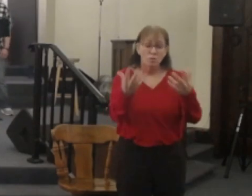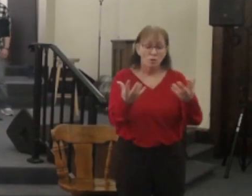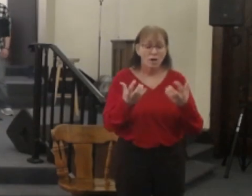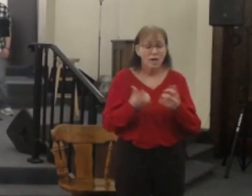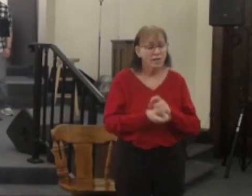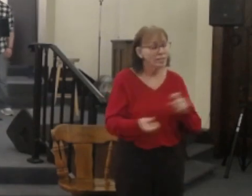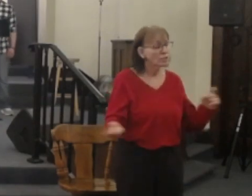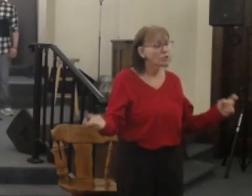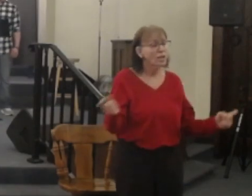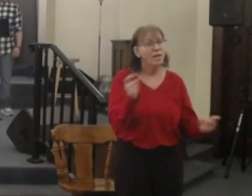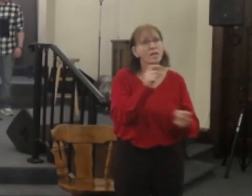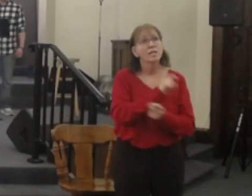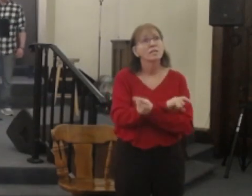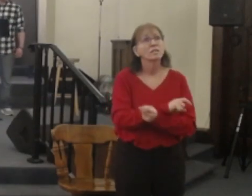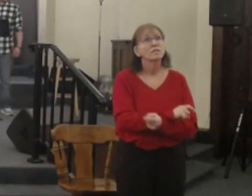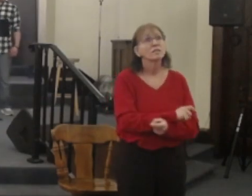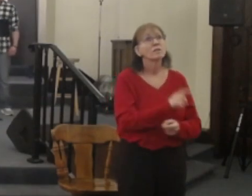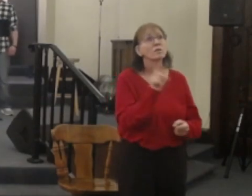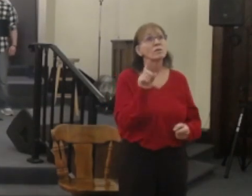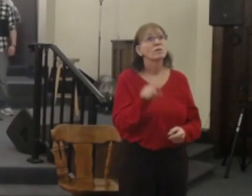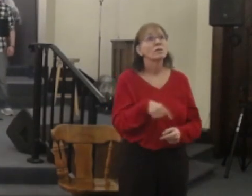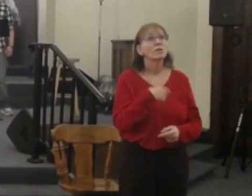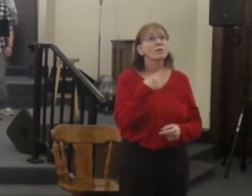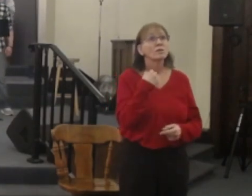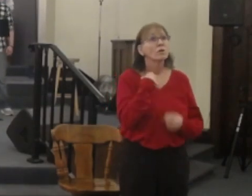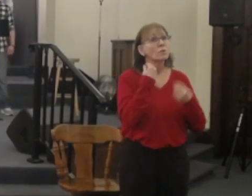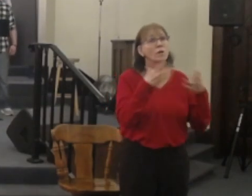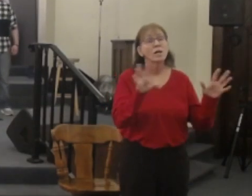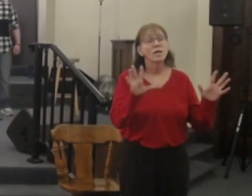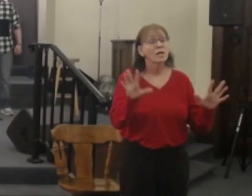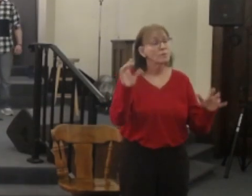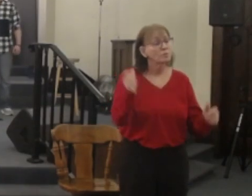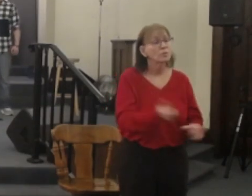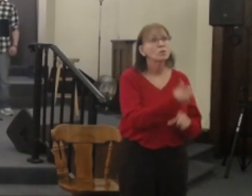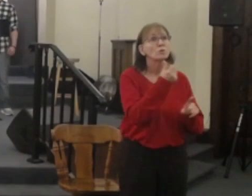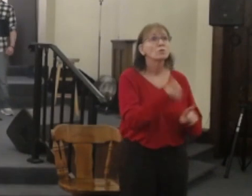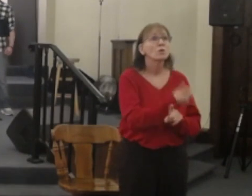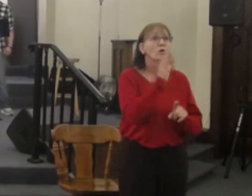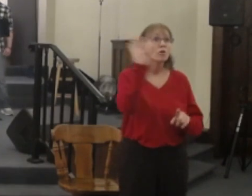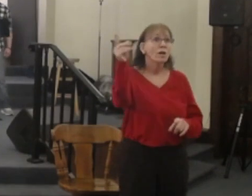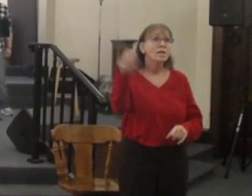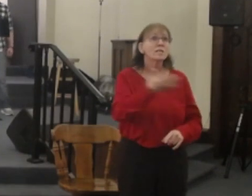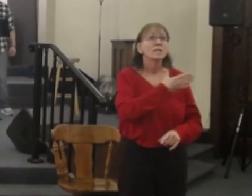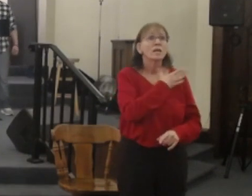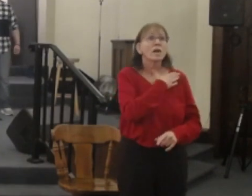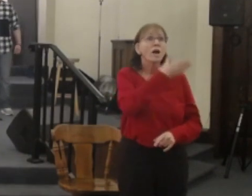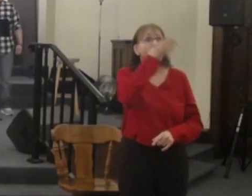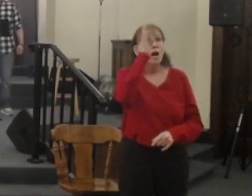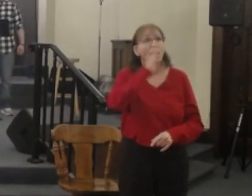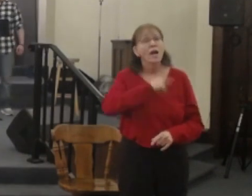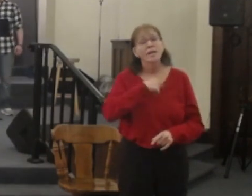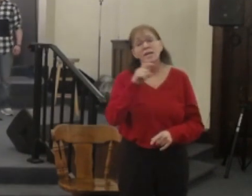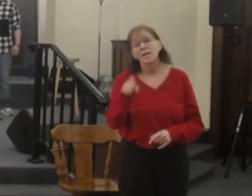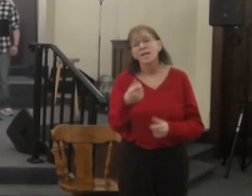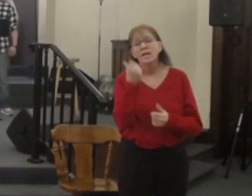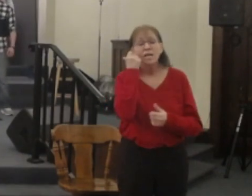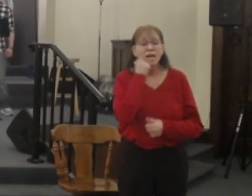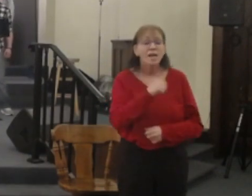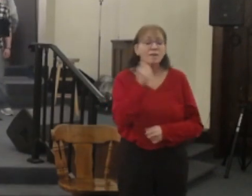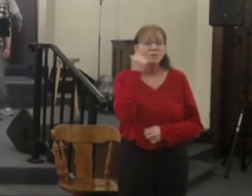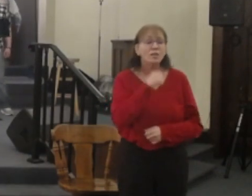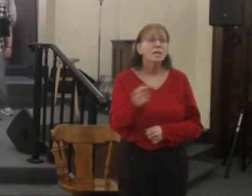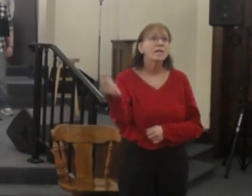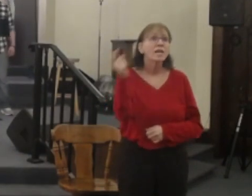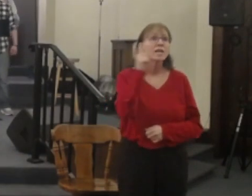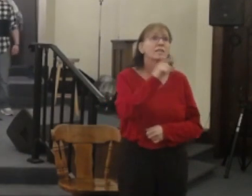me want to change. Come on, y'all. I don't want to abuse your grace. God, I need it